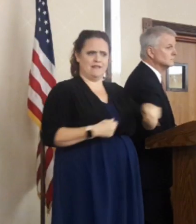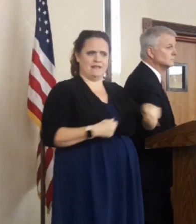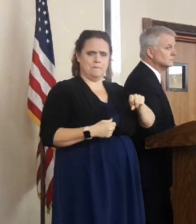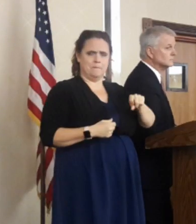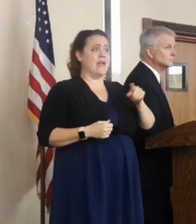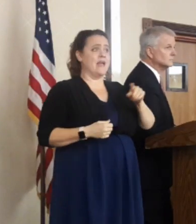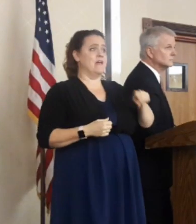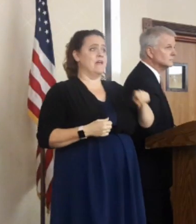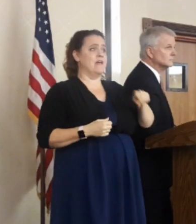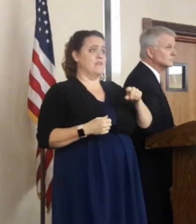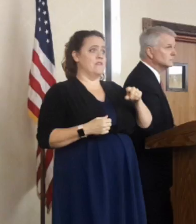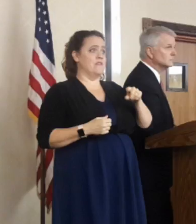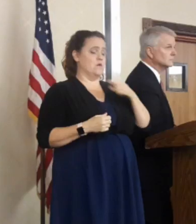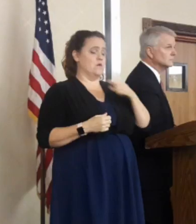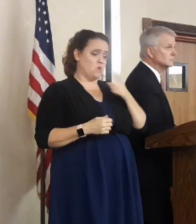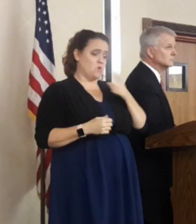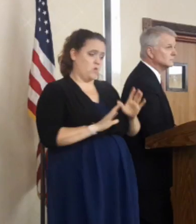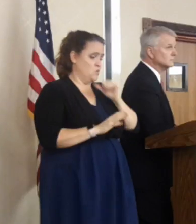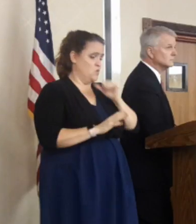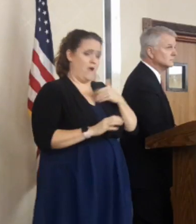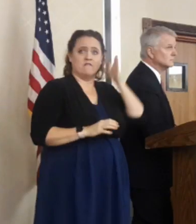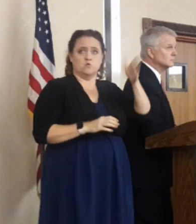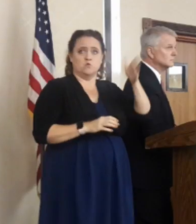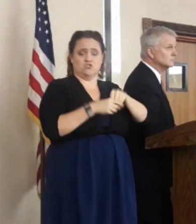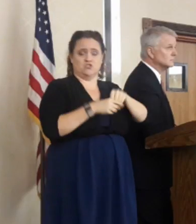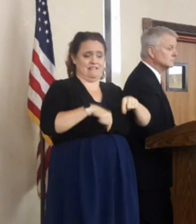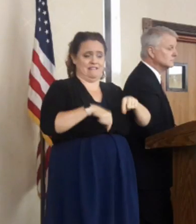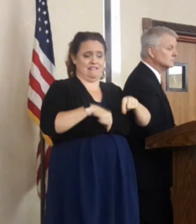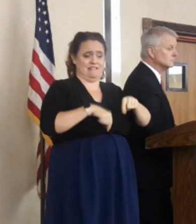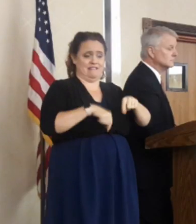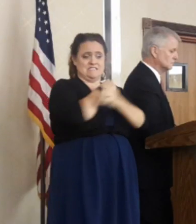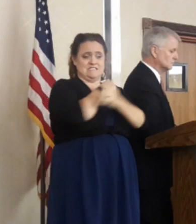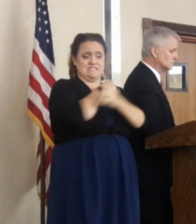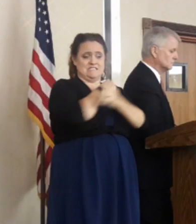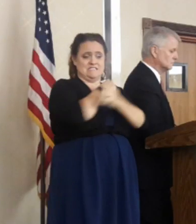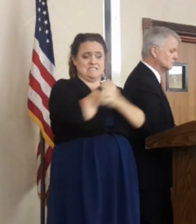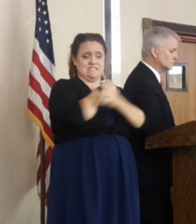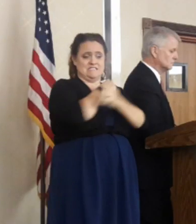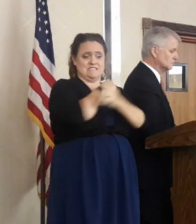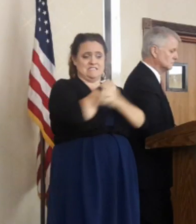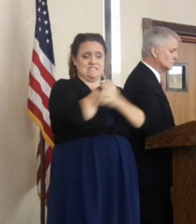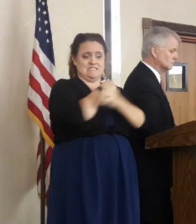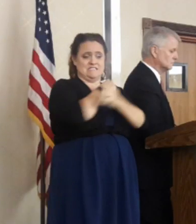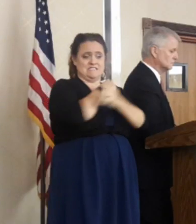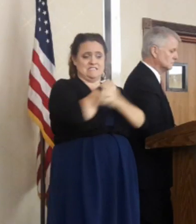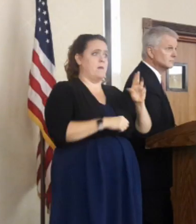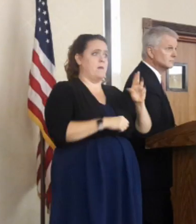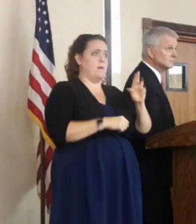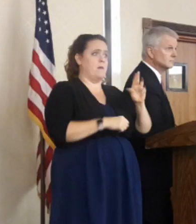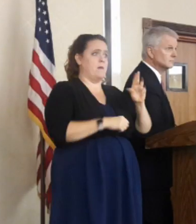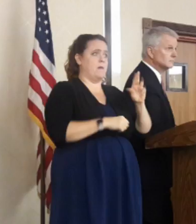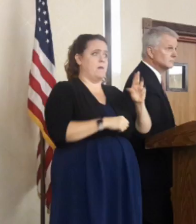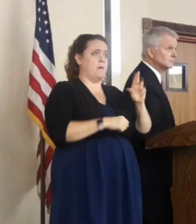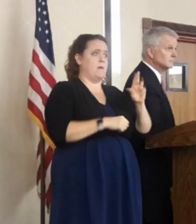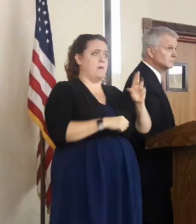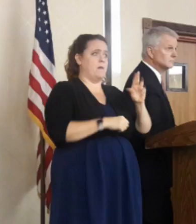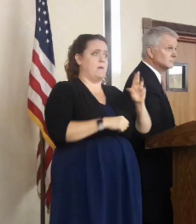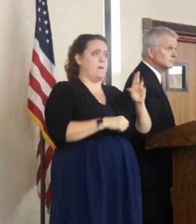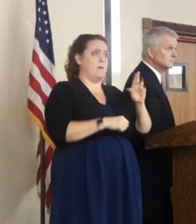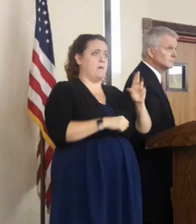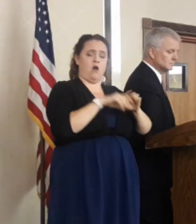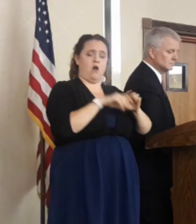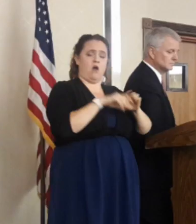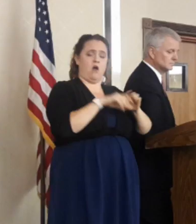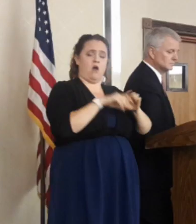have no futures in my county if they support a Republican on the ballot. That statement was made in support of